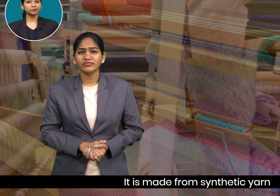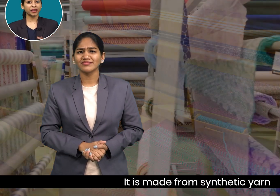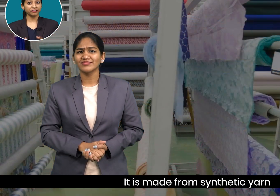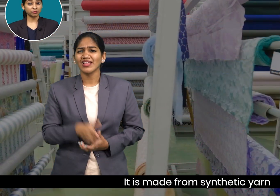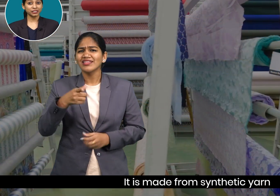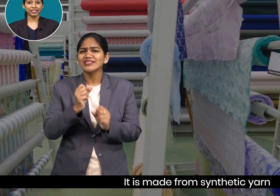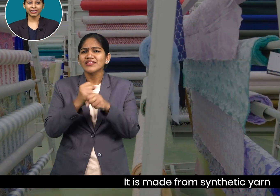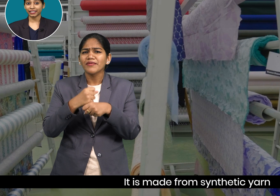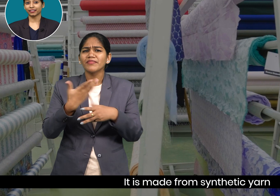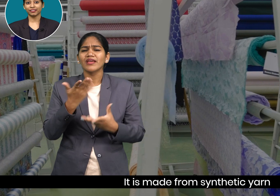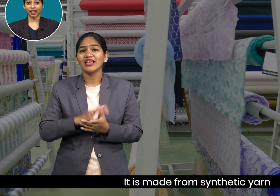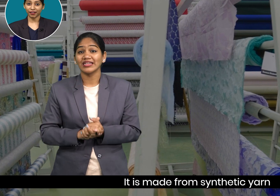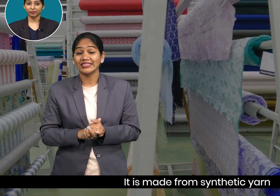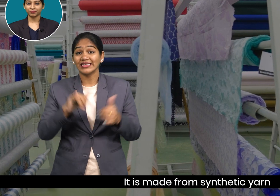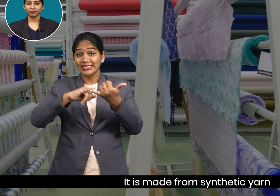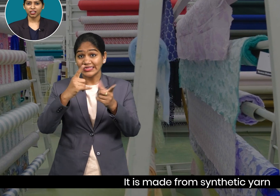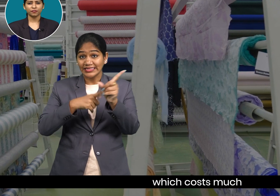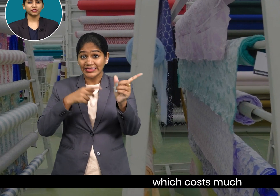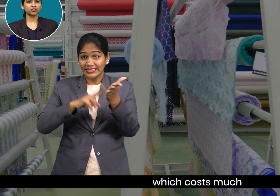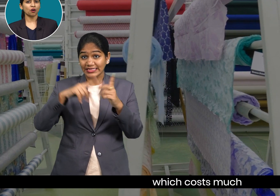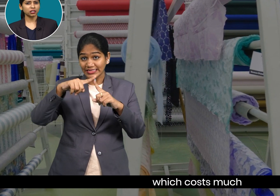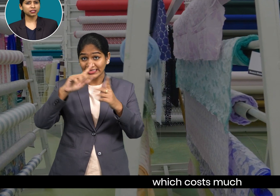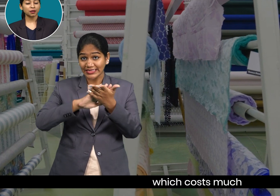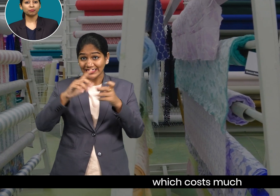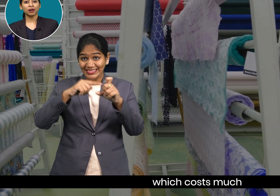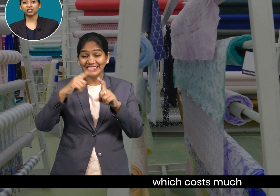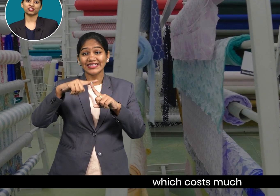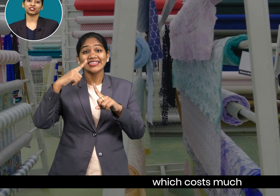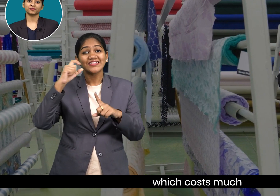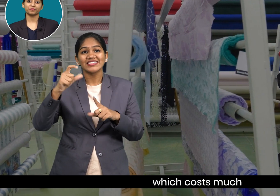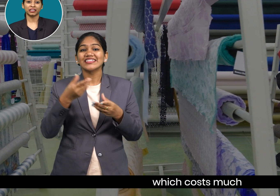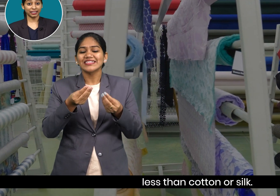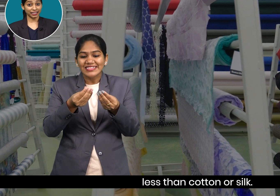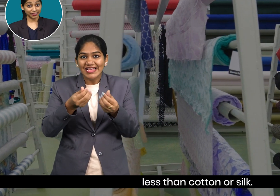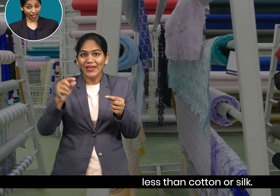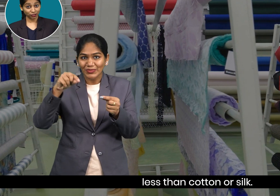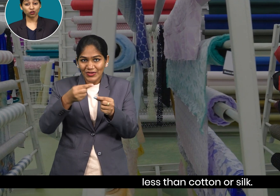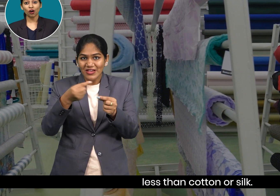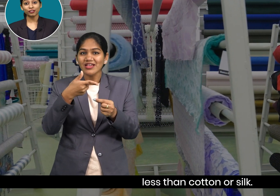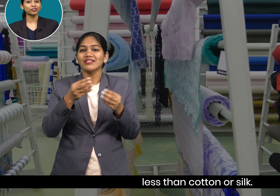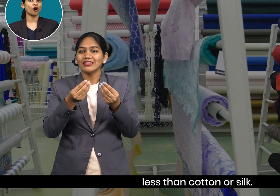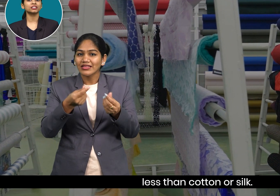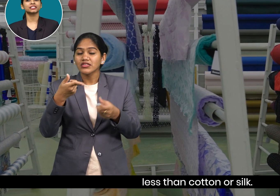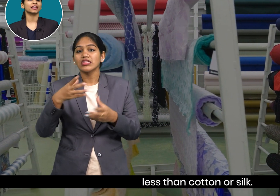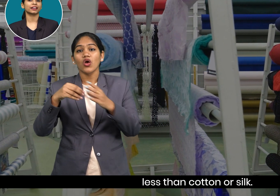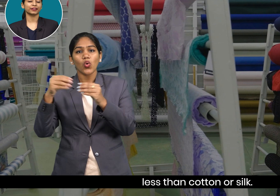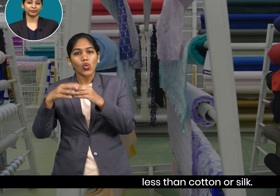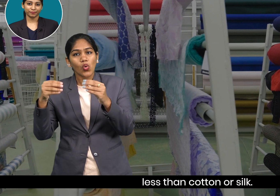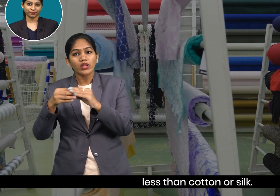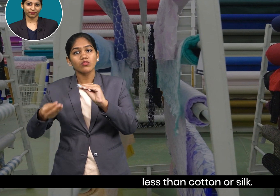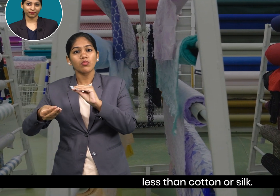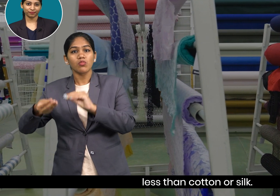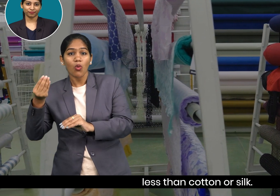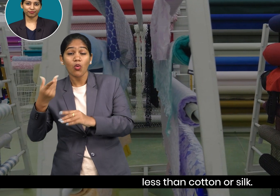It is made from synthetic yarn, which costs much less than cotton or silk.